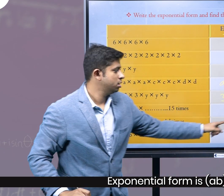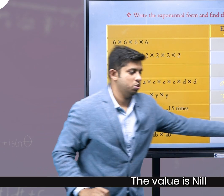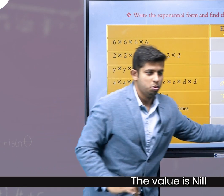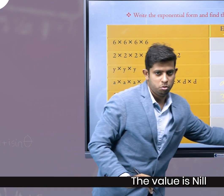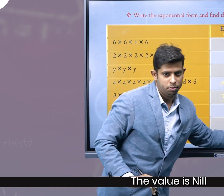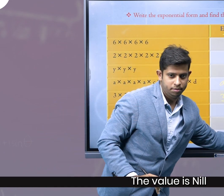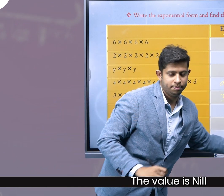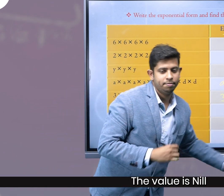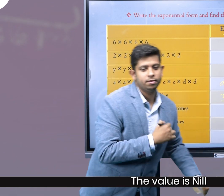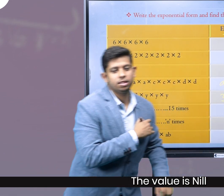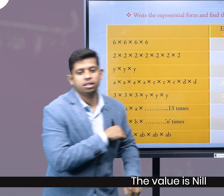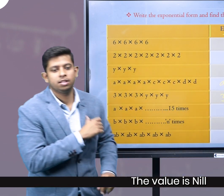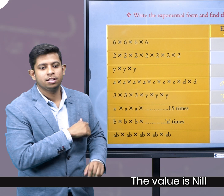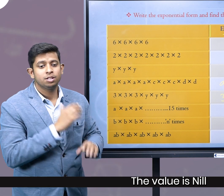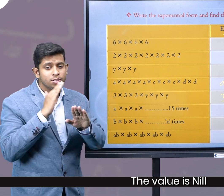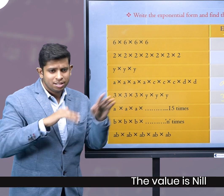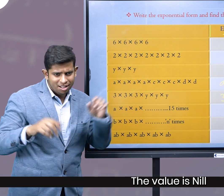The value is nil.